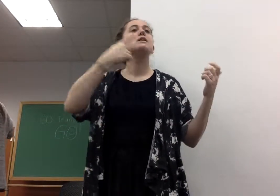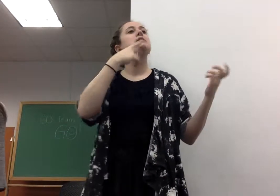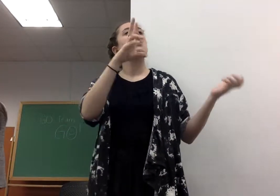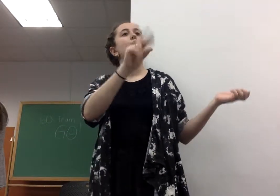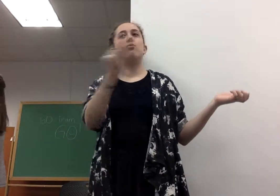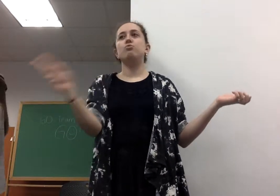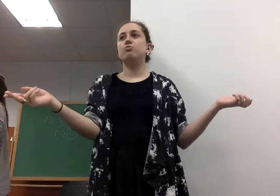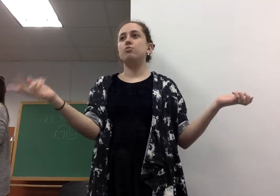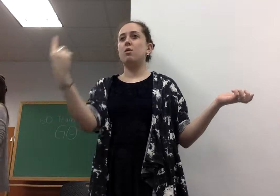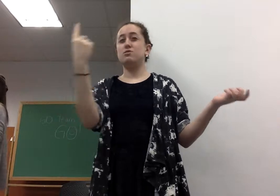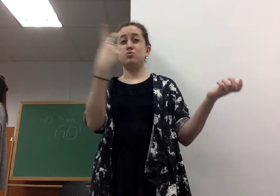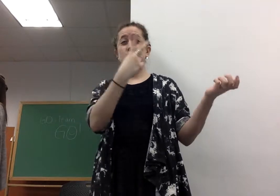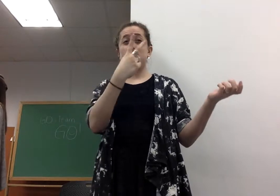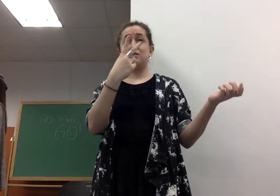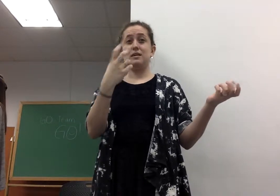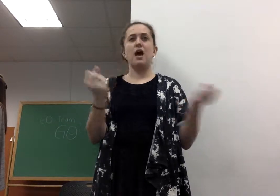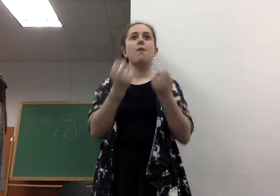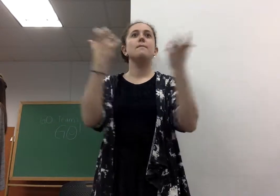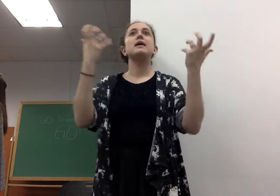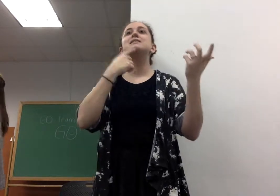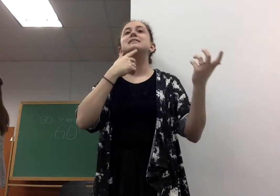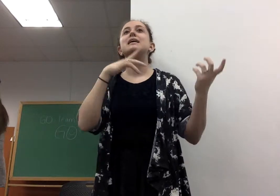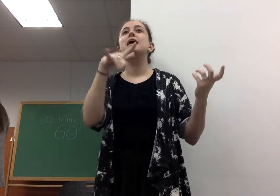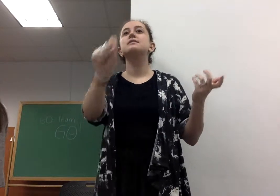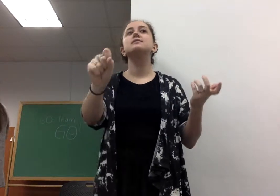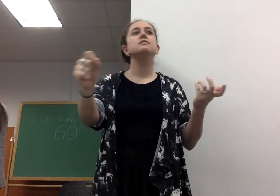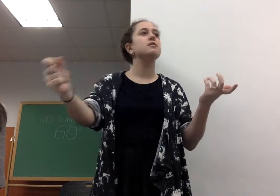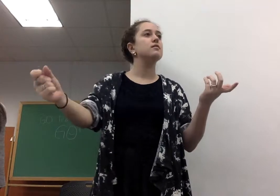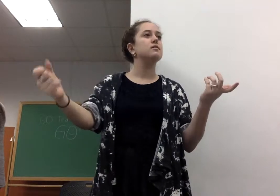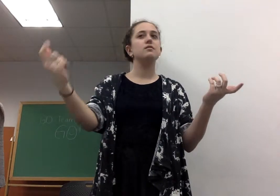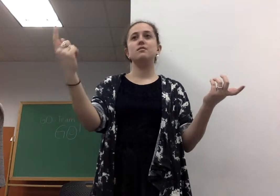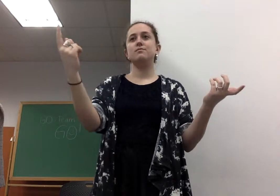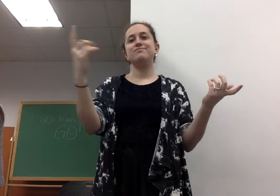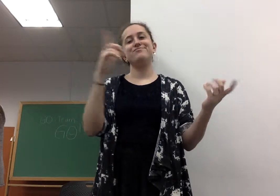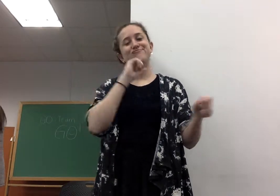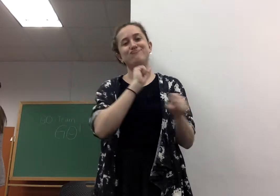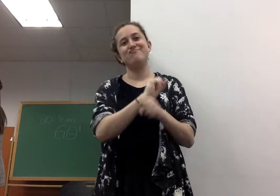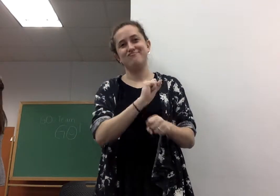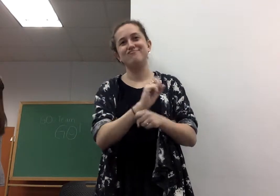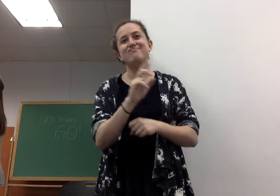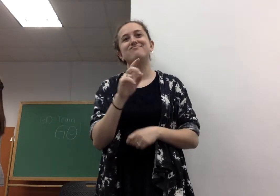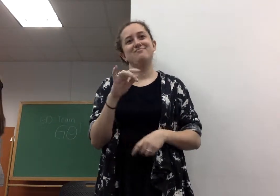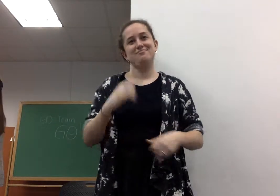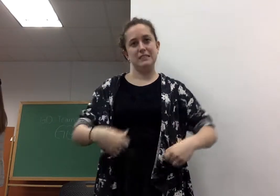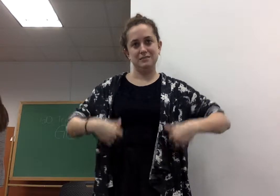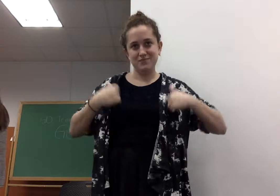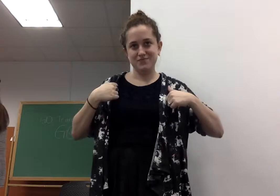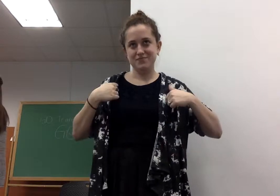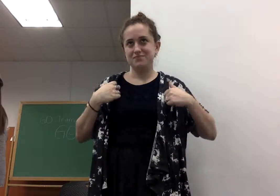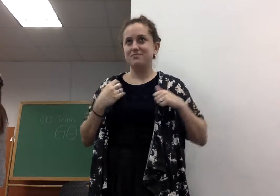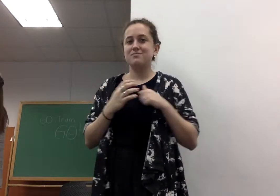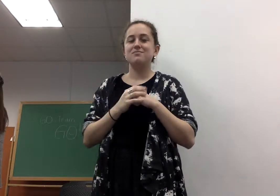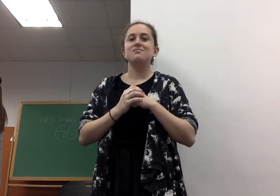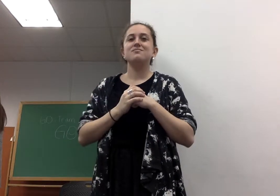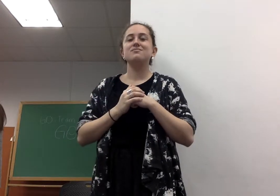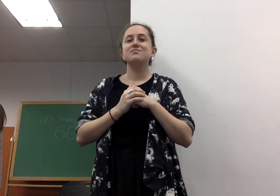1, 2, 3. How many say yes, it's living? Actually, it is living. You know, and I've got some microscope slides, so hopefully by the class period, if we